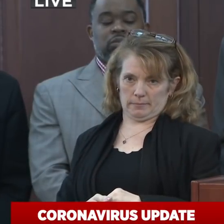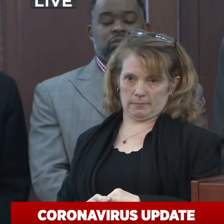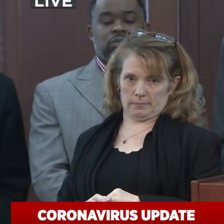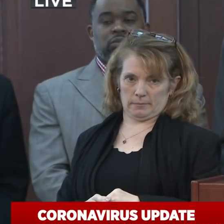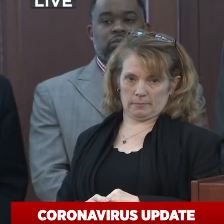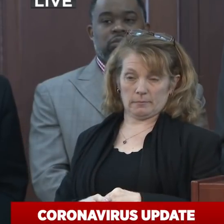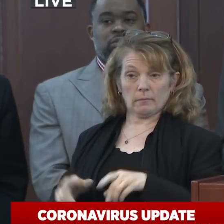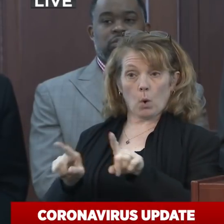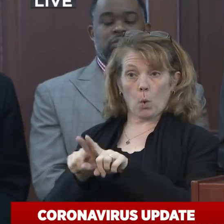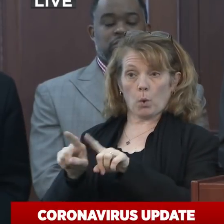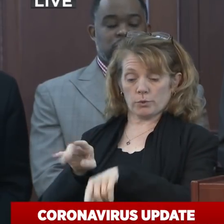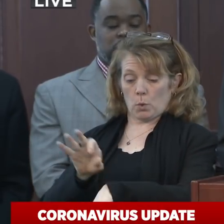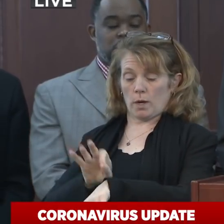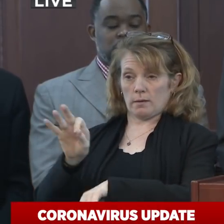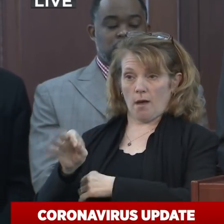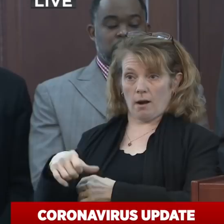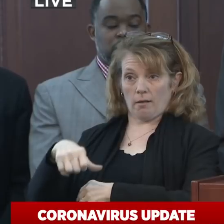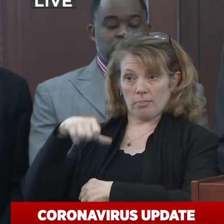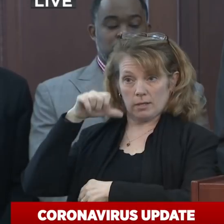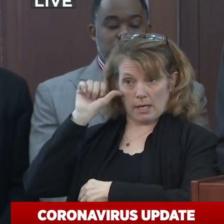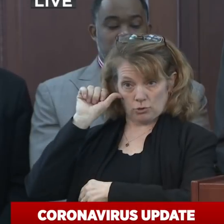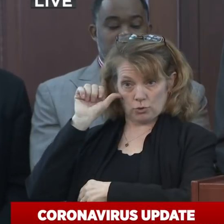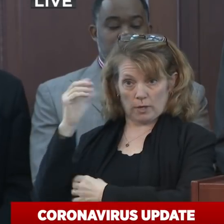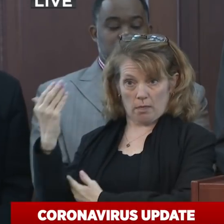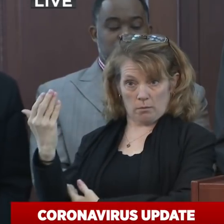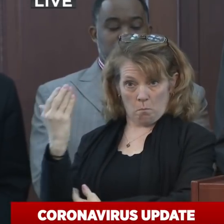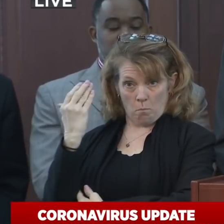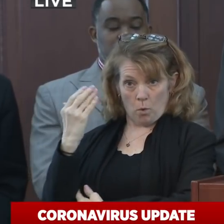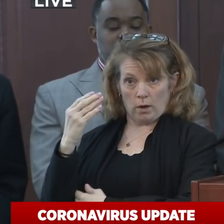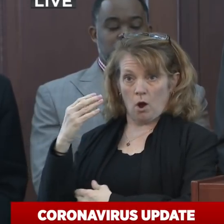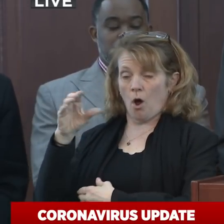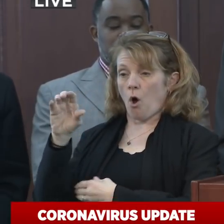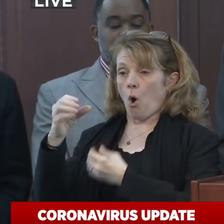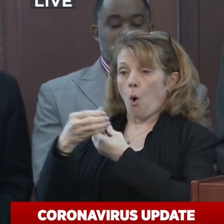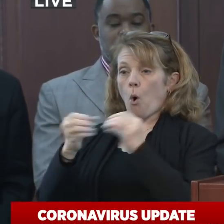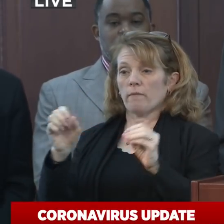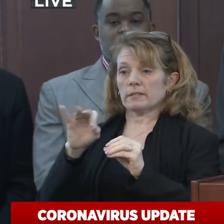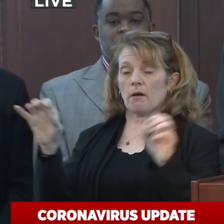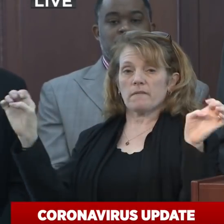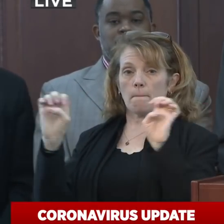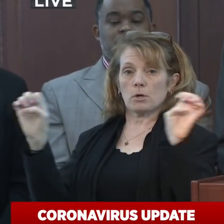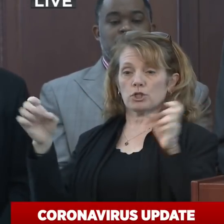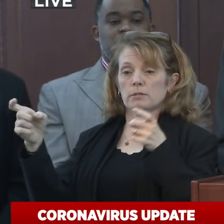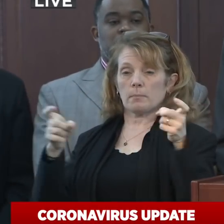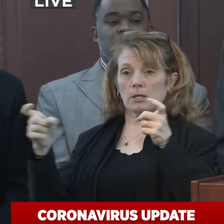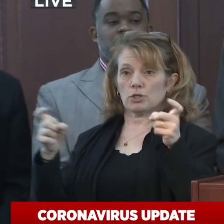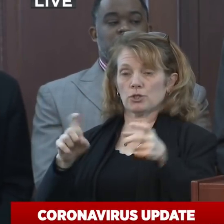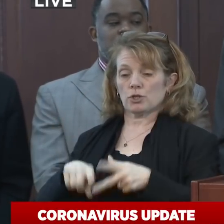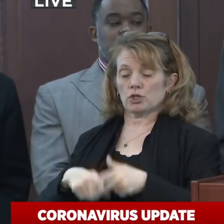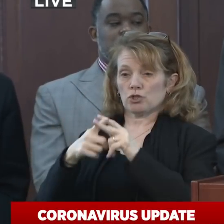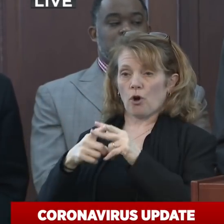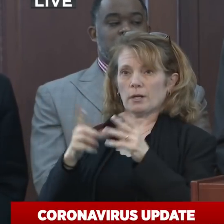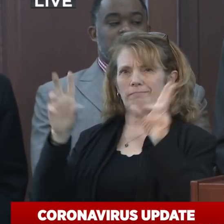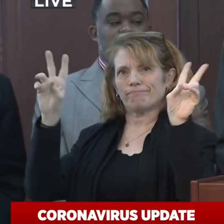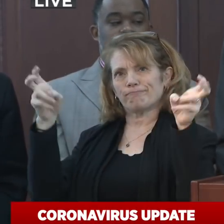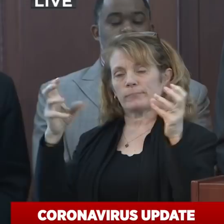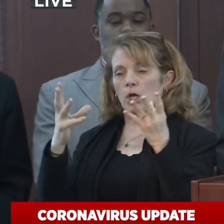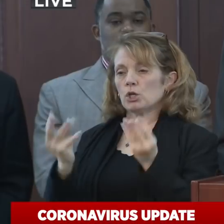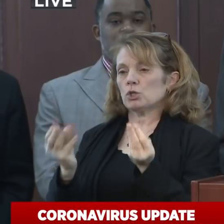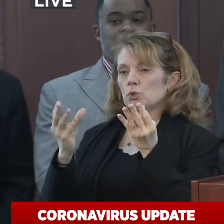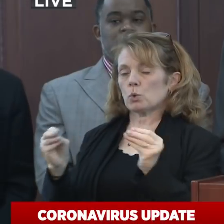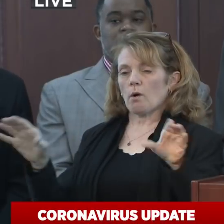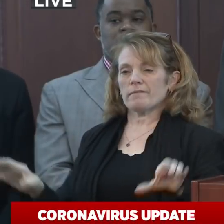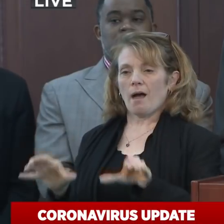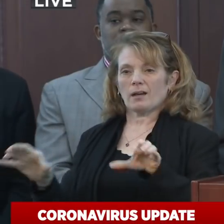Also, as of 9 a.m. yesterday, our Office of Emergency Management launched what is called a soft activation under Commissioner Morelli's